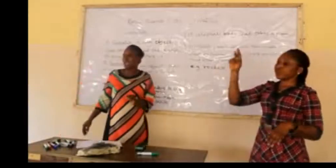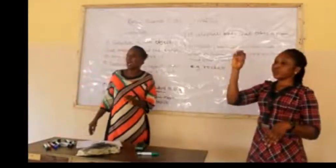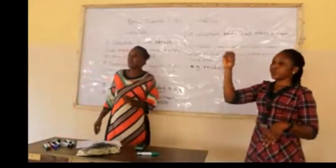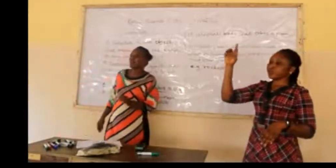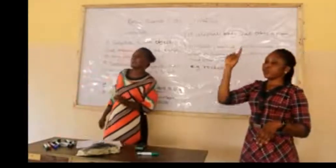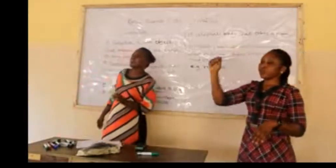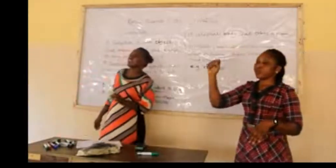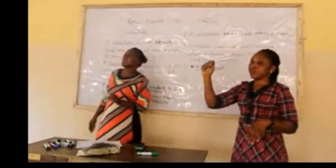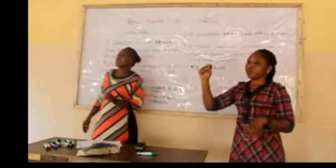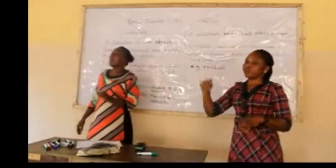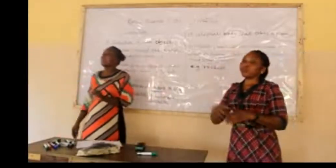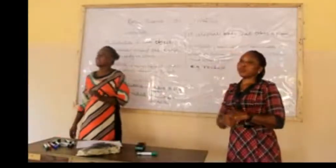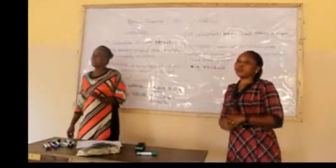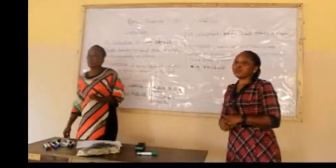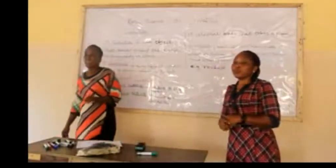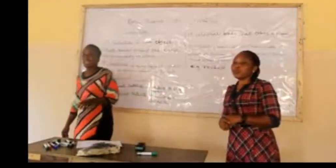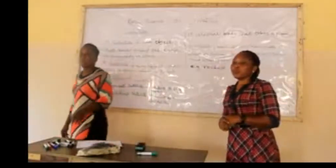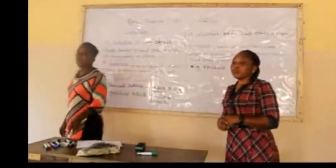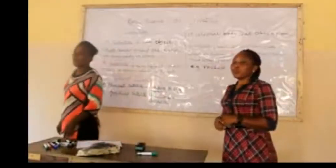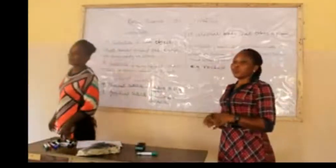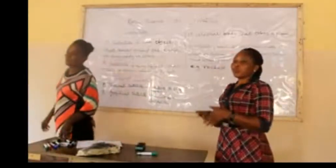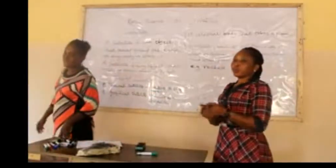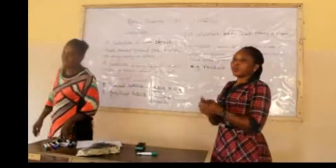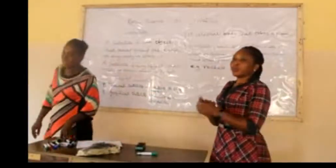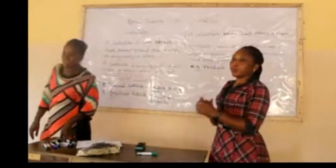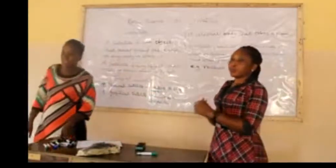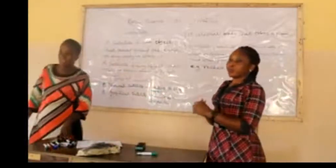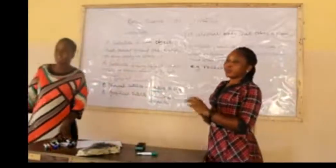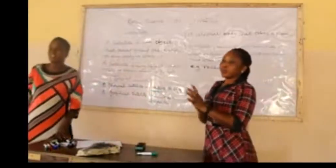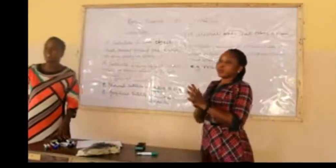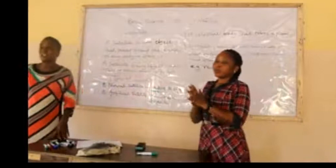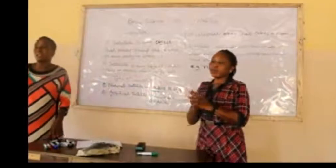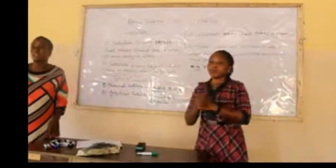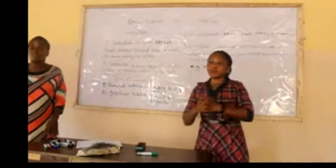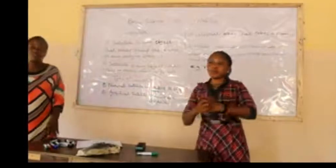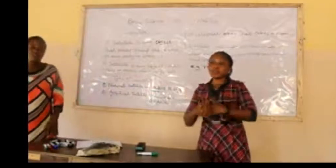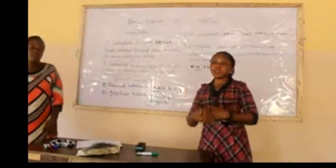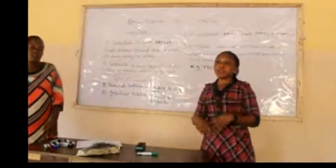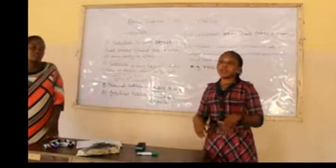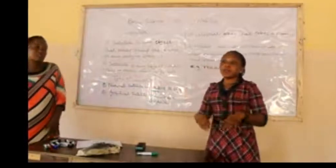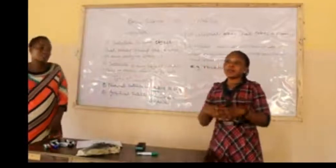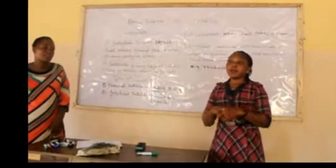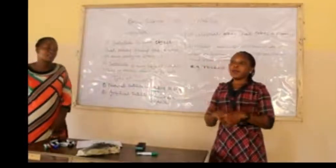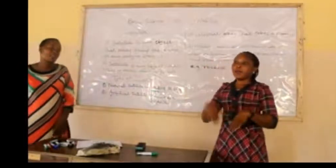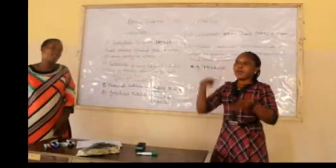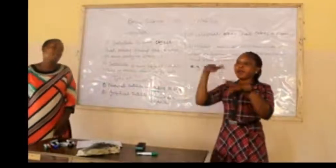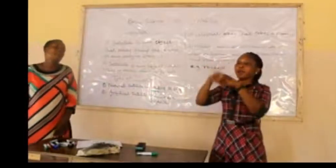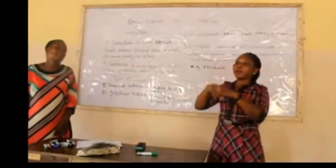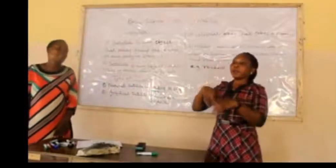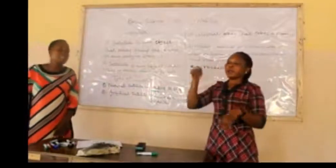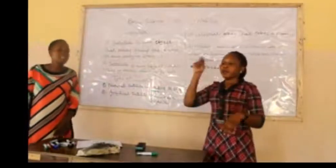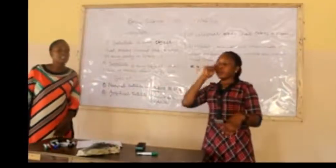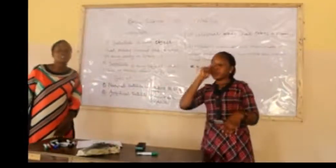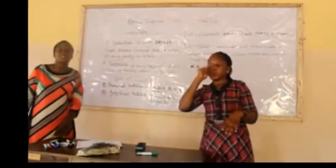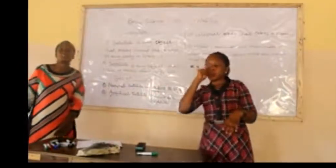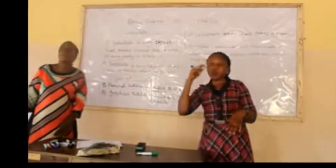1. If you have a Sputnik 1, it's talking about Nigerian satellite. Or